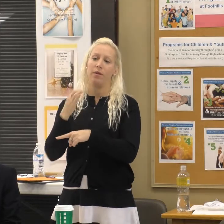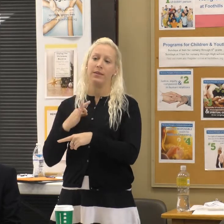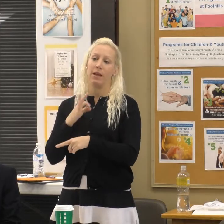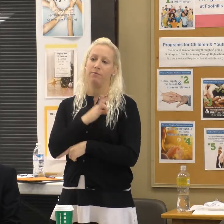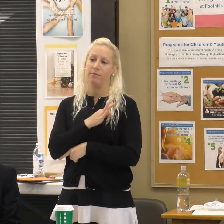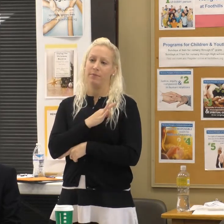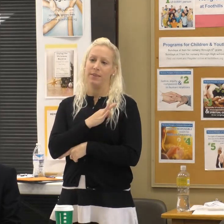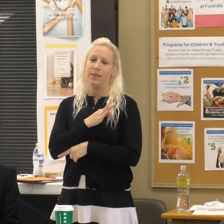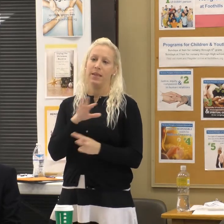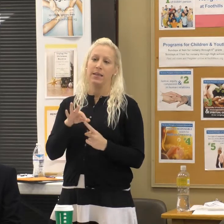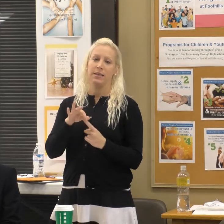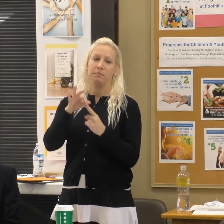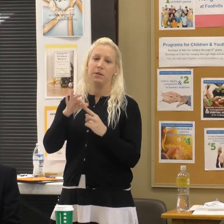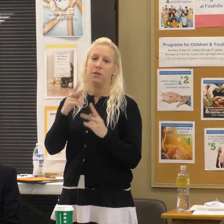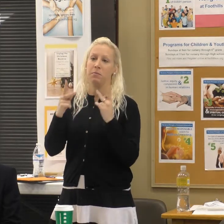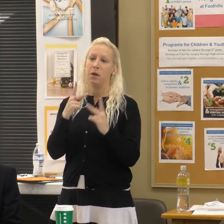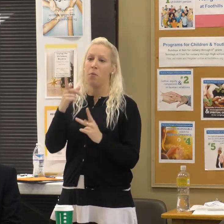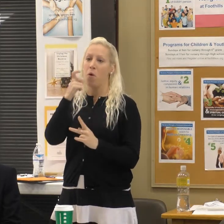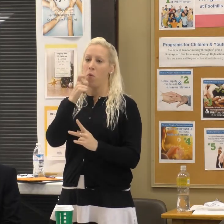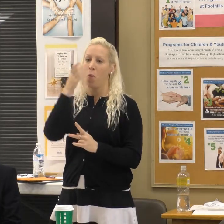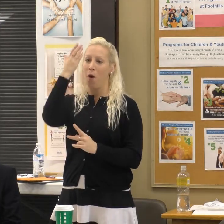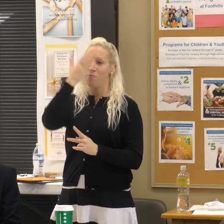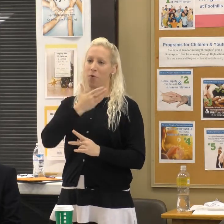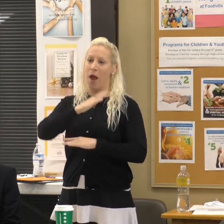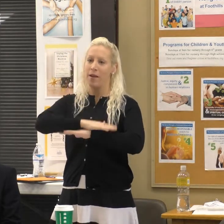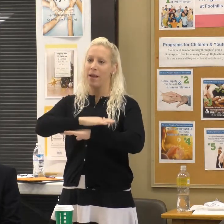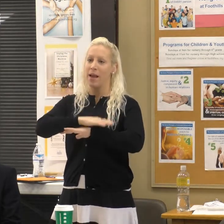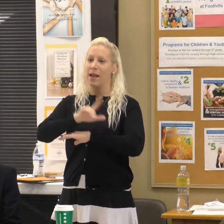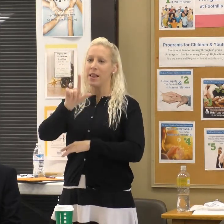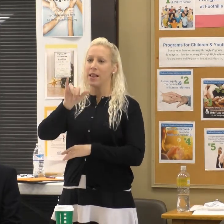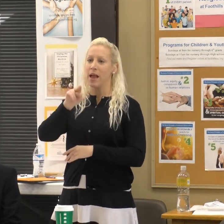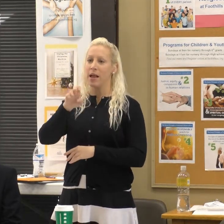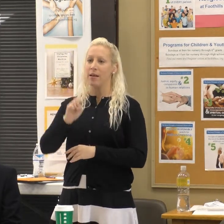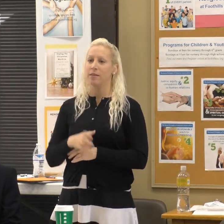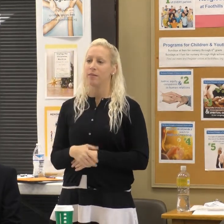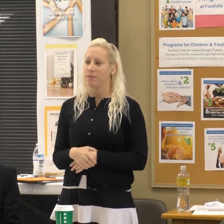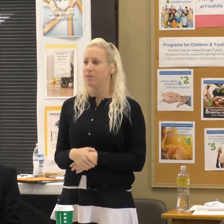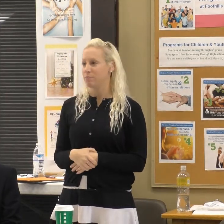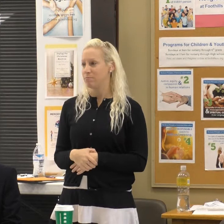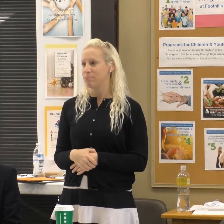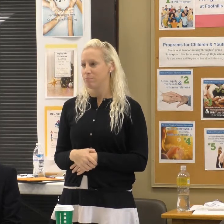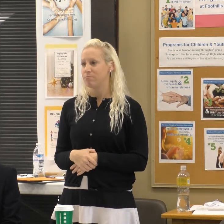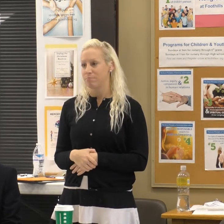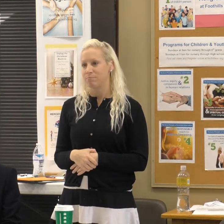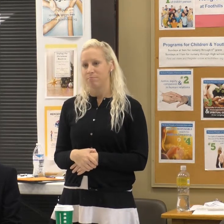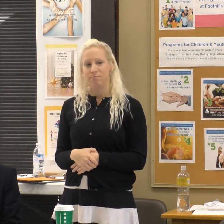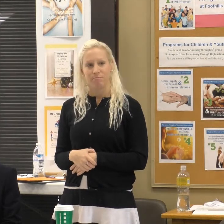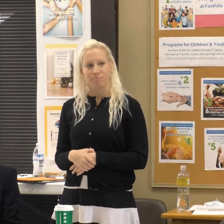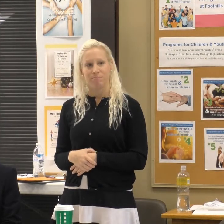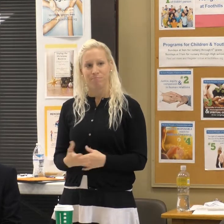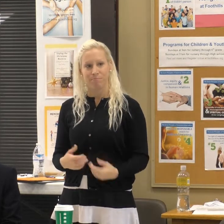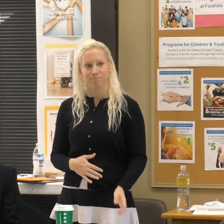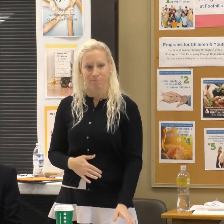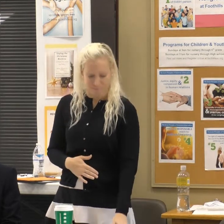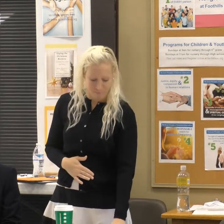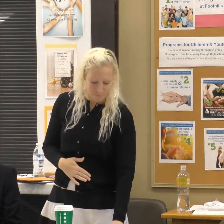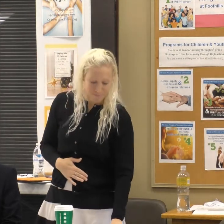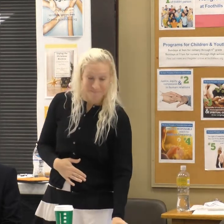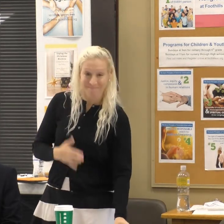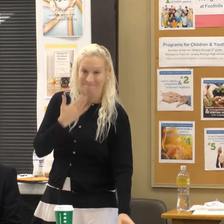and continue to train all your staff, especially people who are at the front desk. They're really in the front